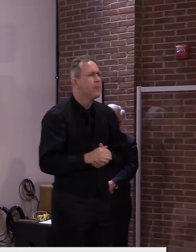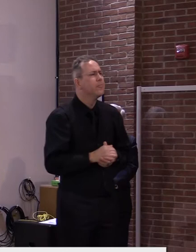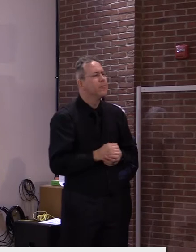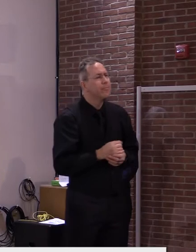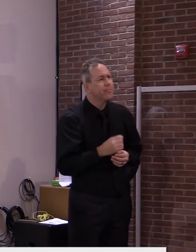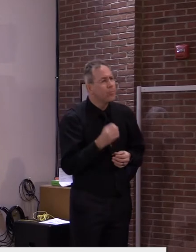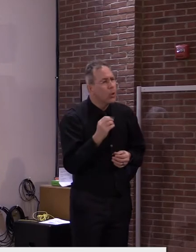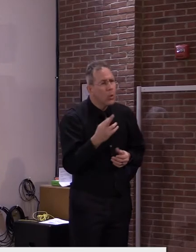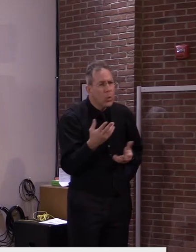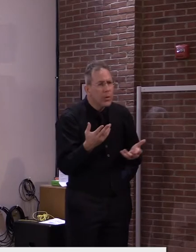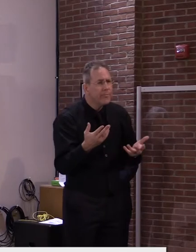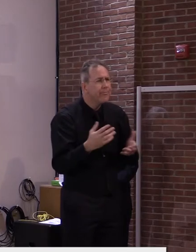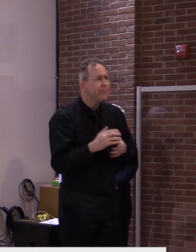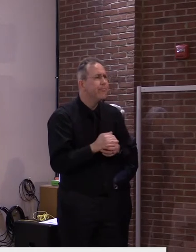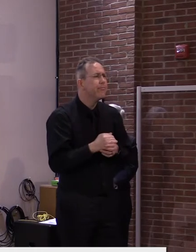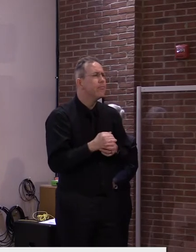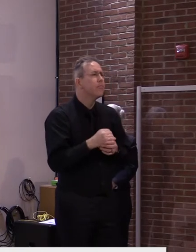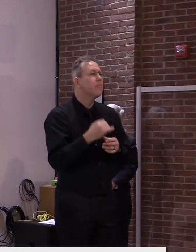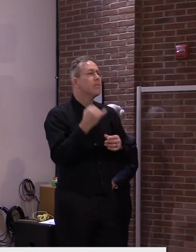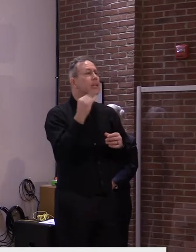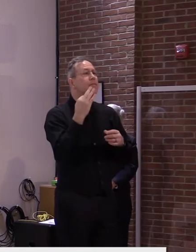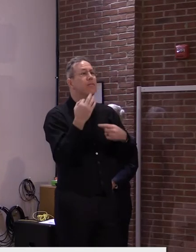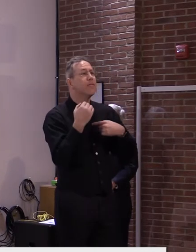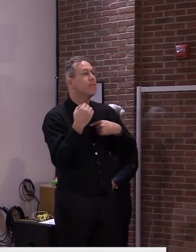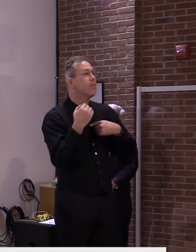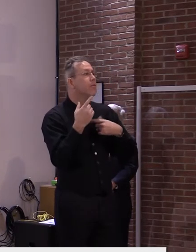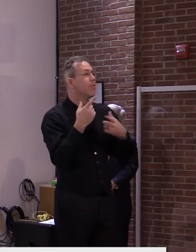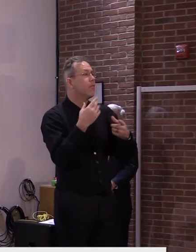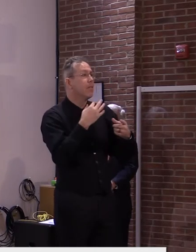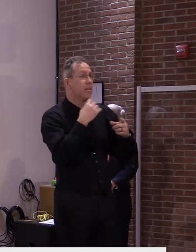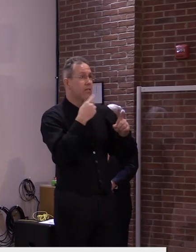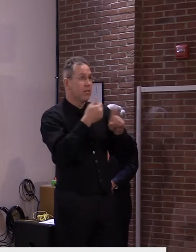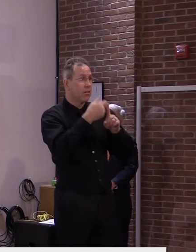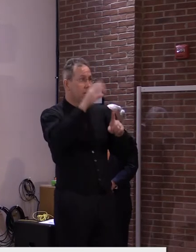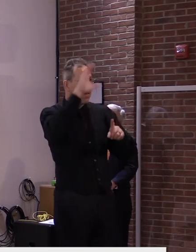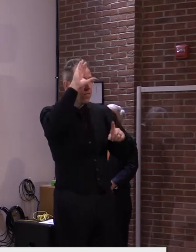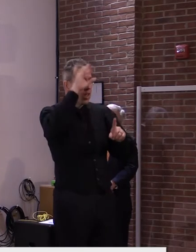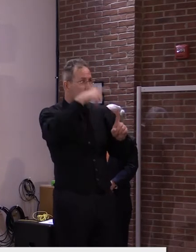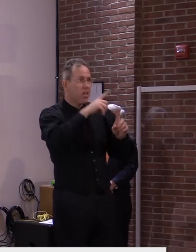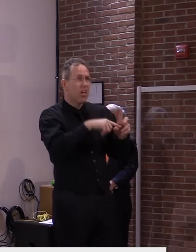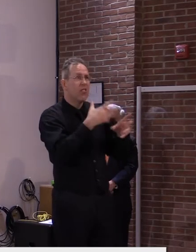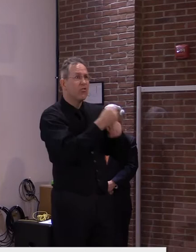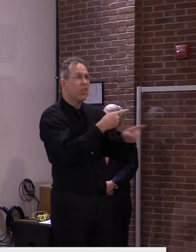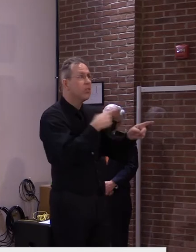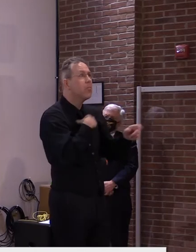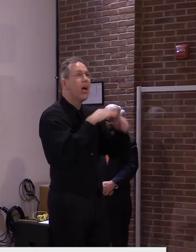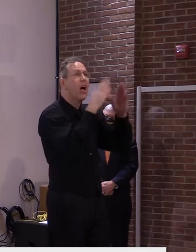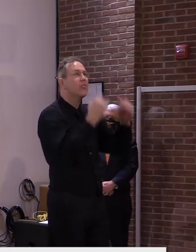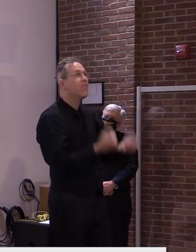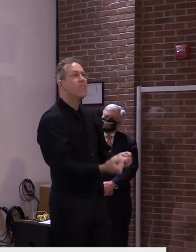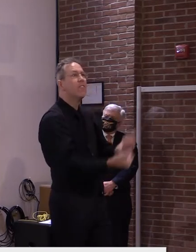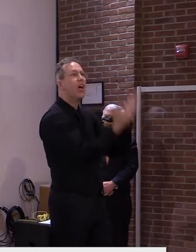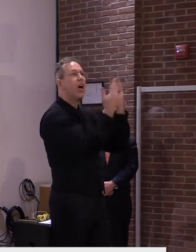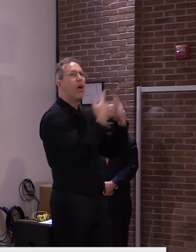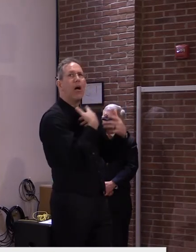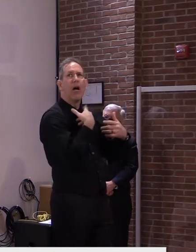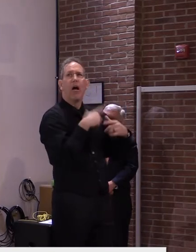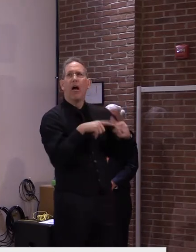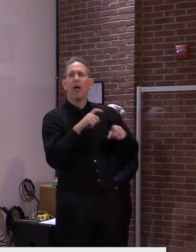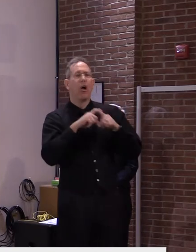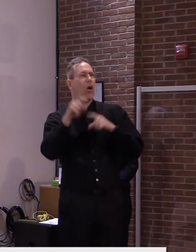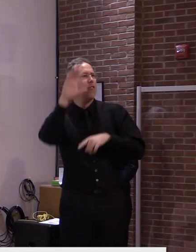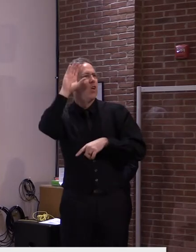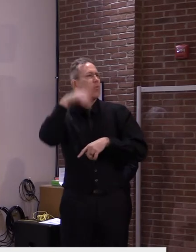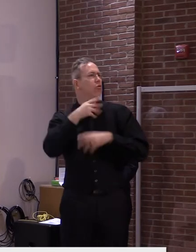fire department because you heard there was an outbreak there and they might come to your house and give you COVID, because we would hope that